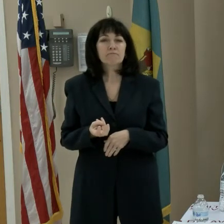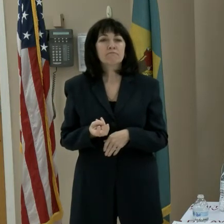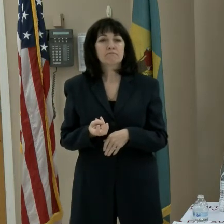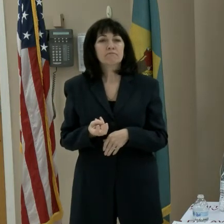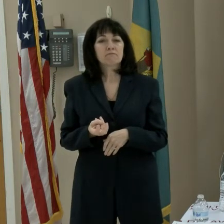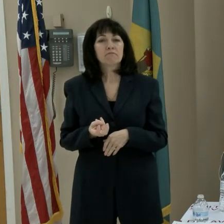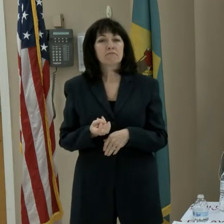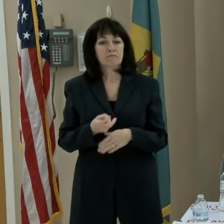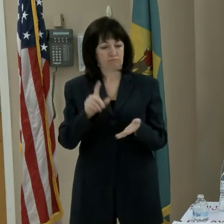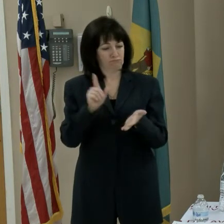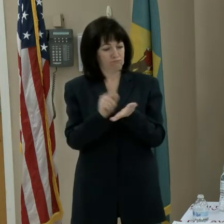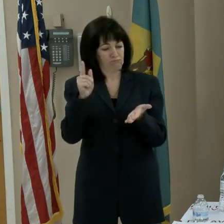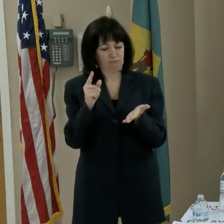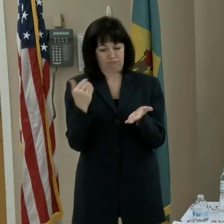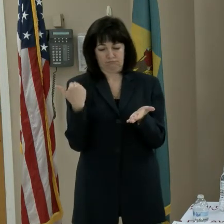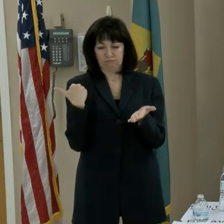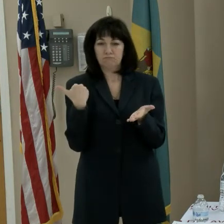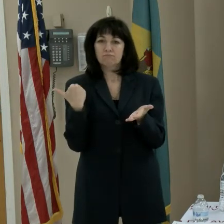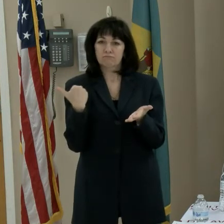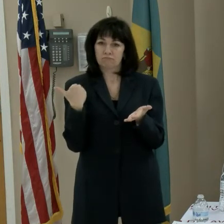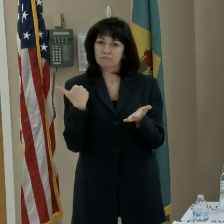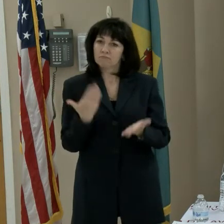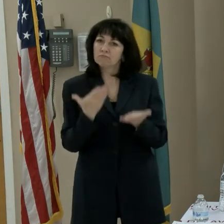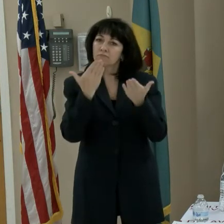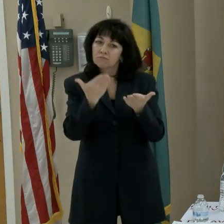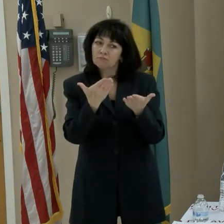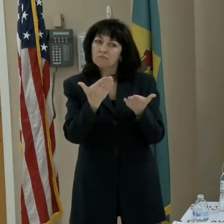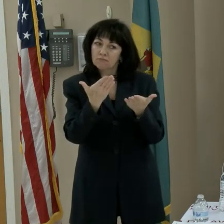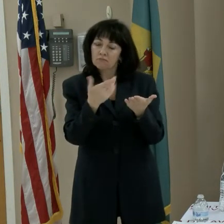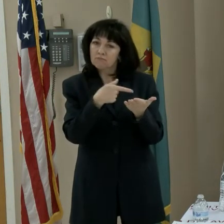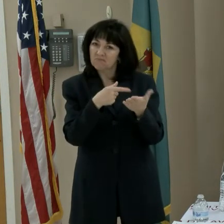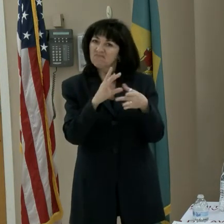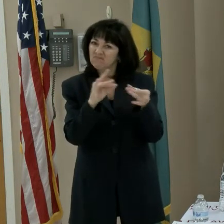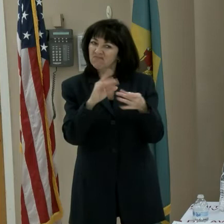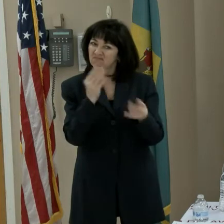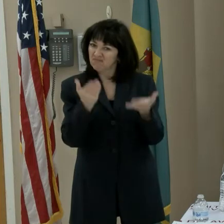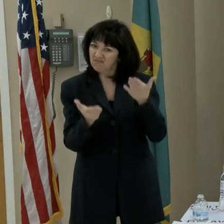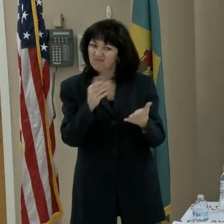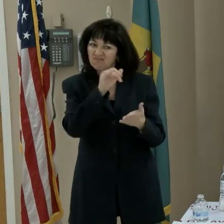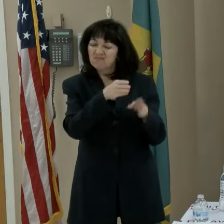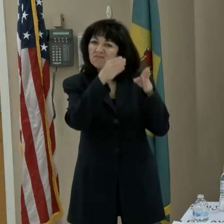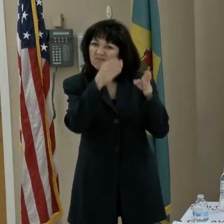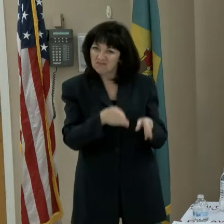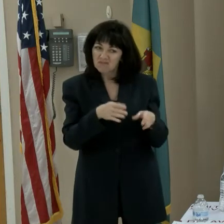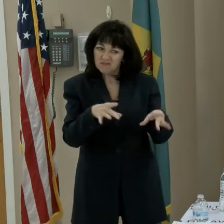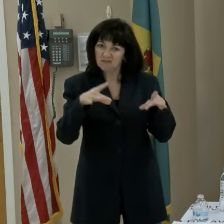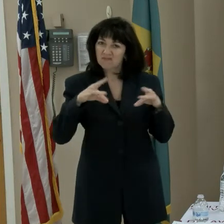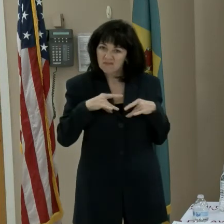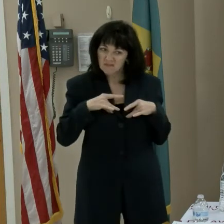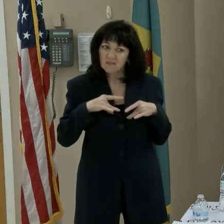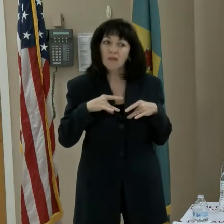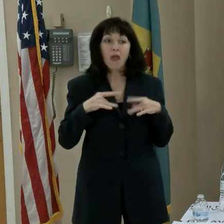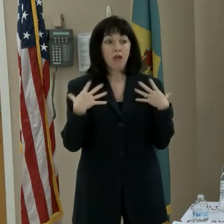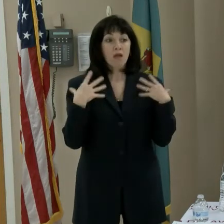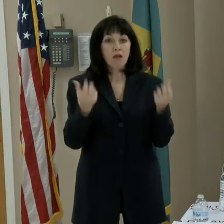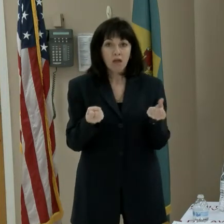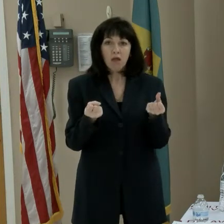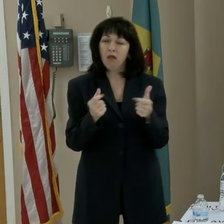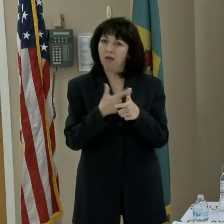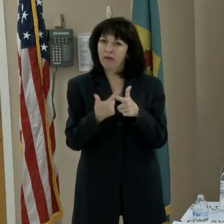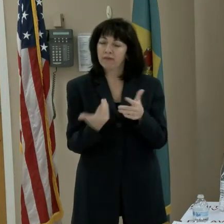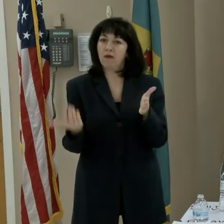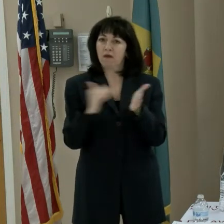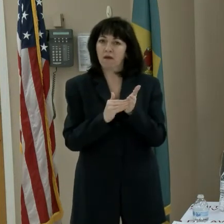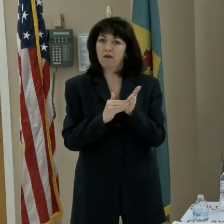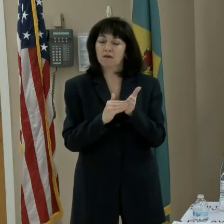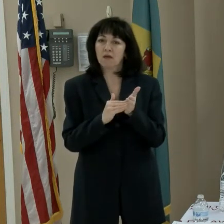a publication a few days ago that suggested an individual may have become reinfected. So it is certainly something that we